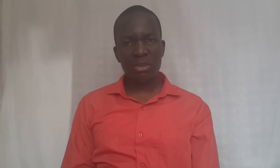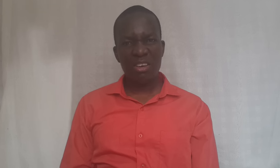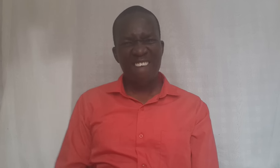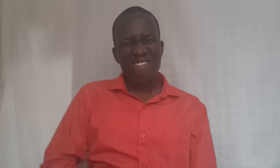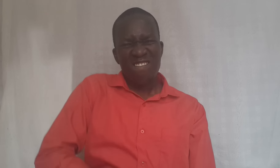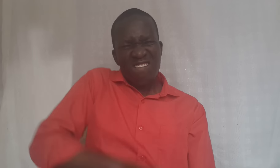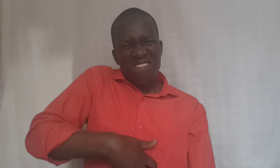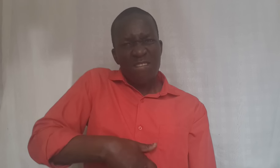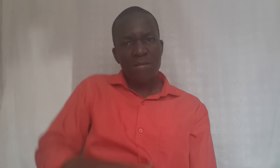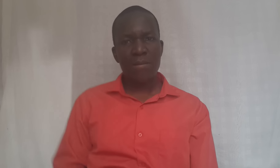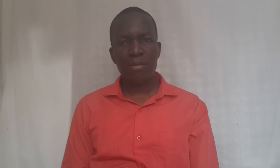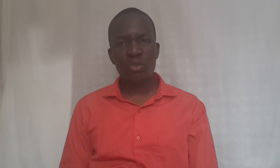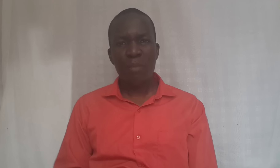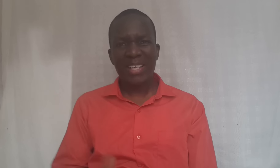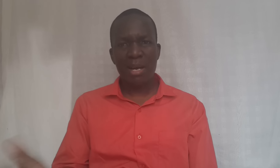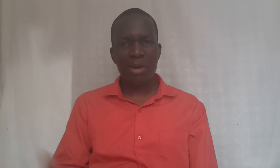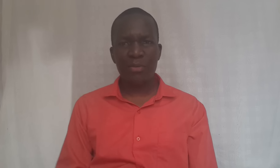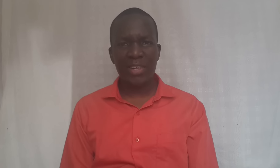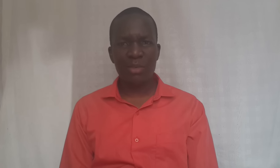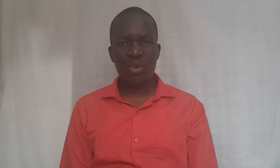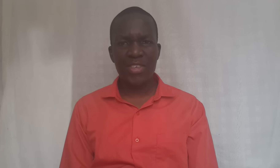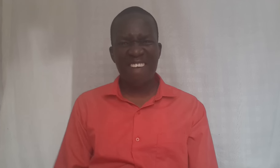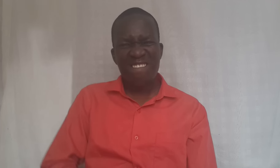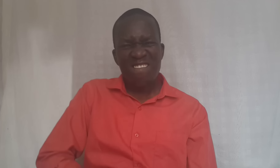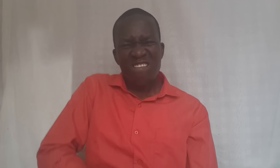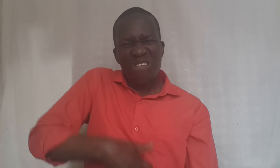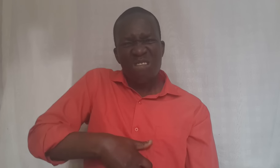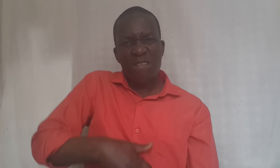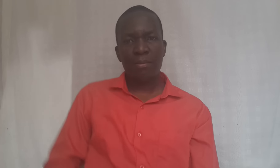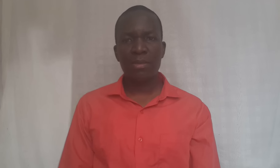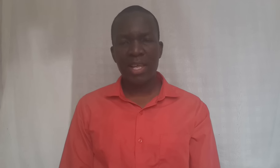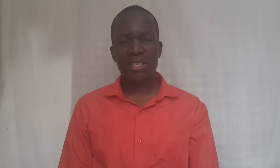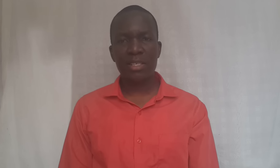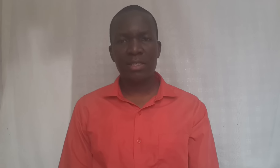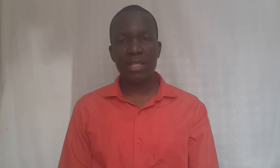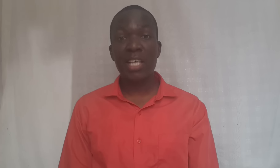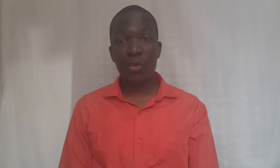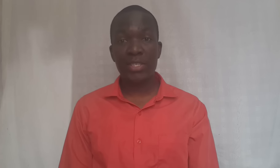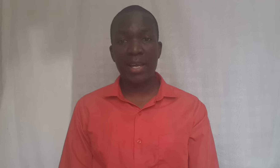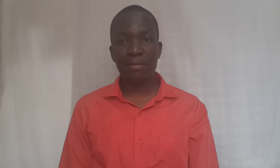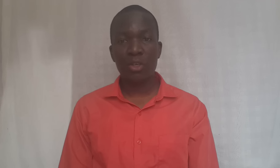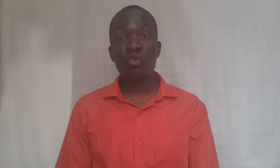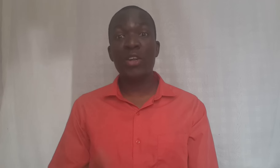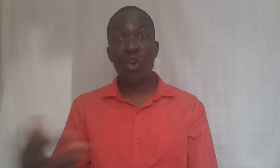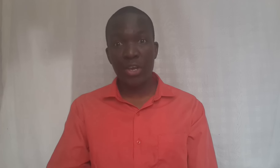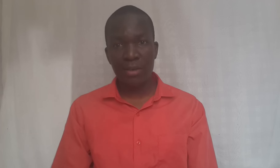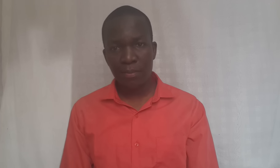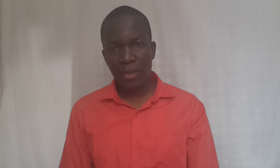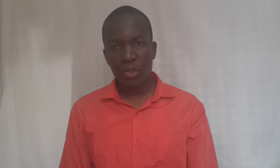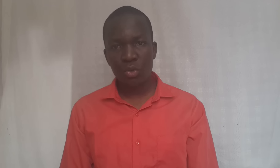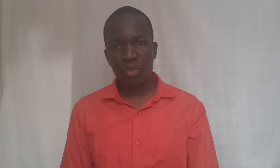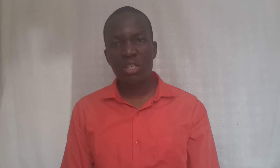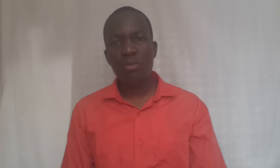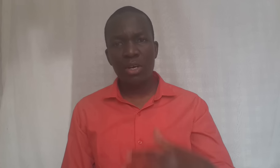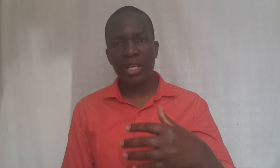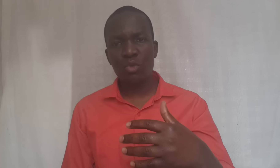So to make someone feel unworthy. That is it. That's how we sign. To annoy,